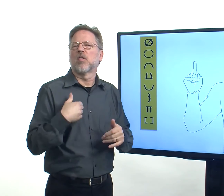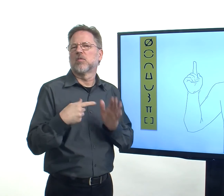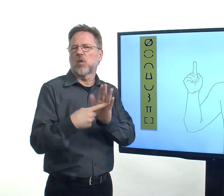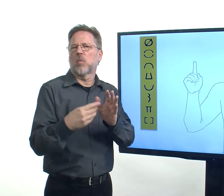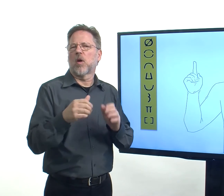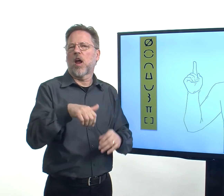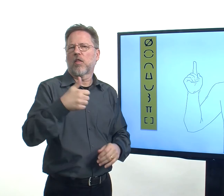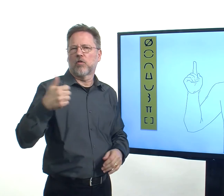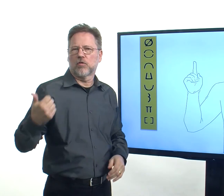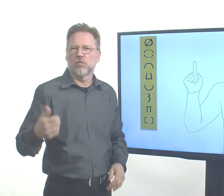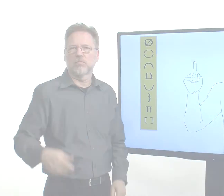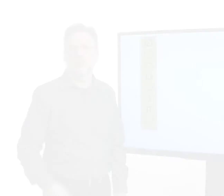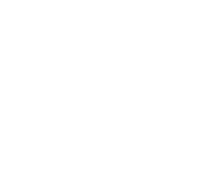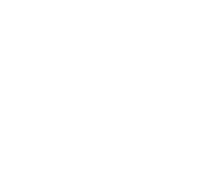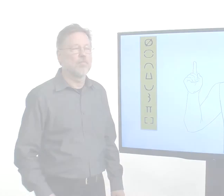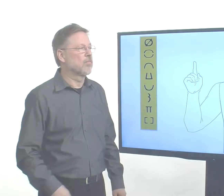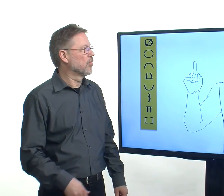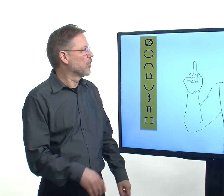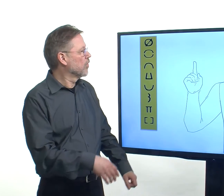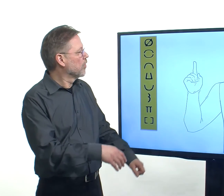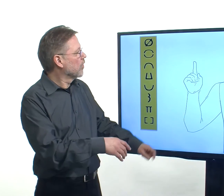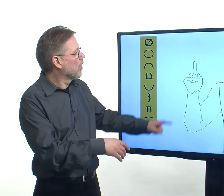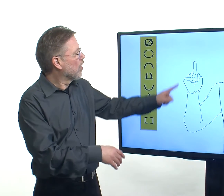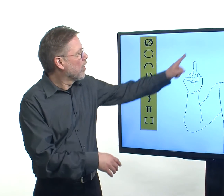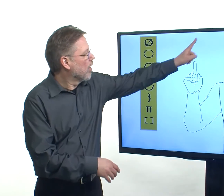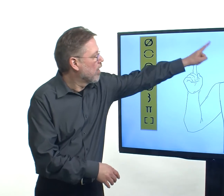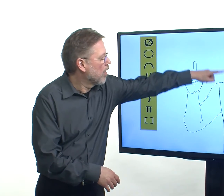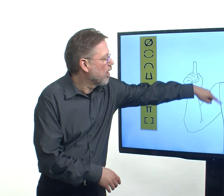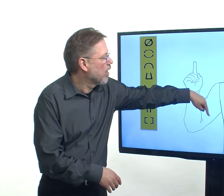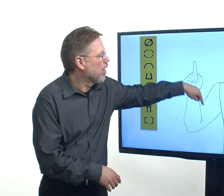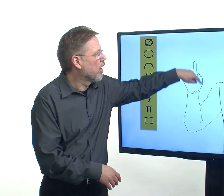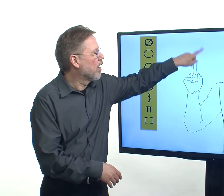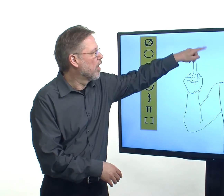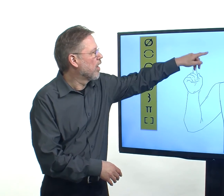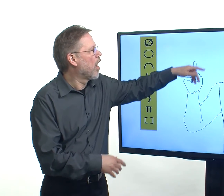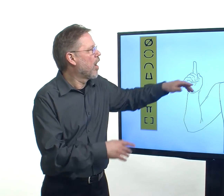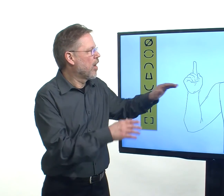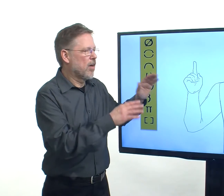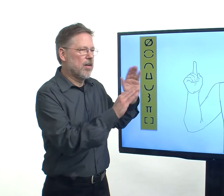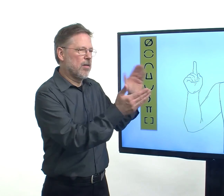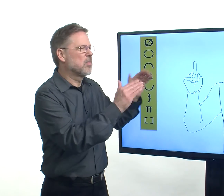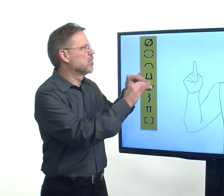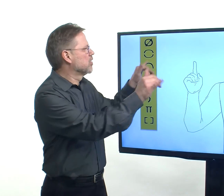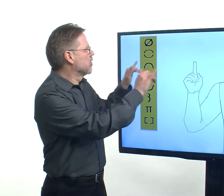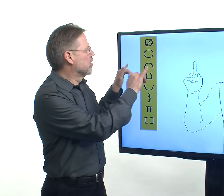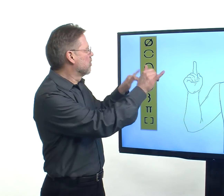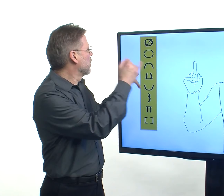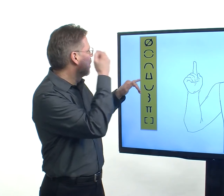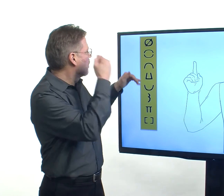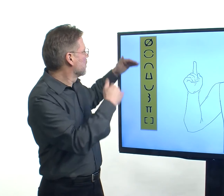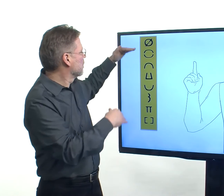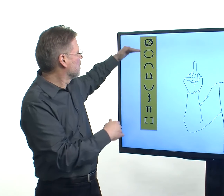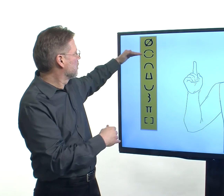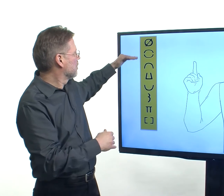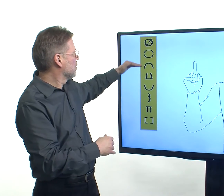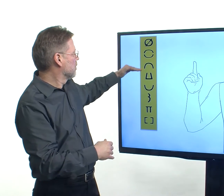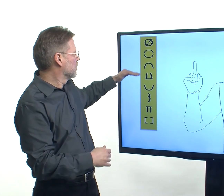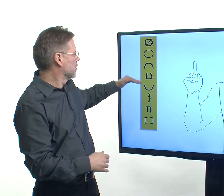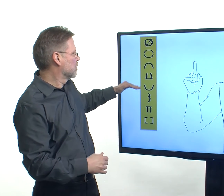Now I'll show you the other symbols. All of these symbols are shown in the legend here.